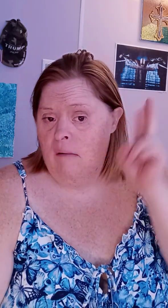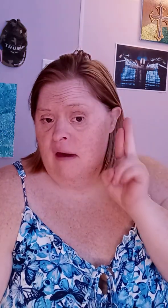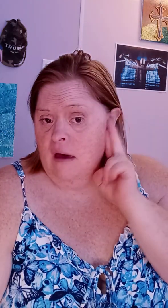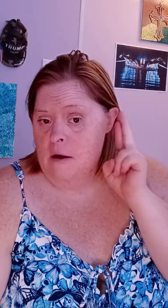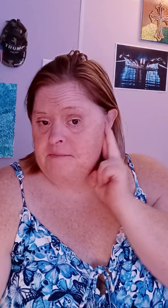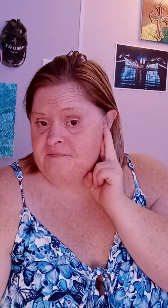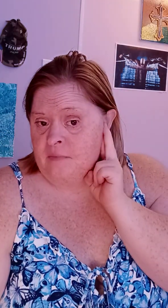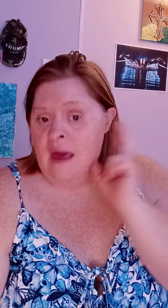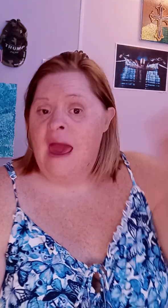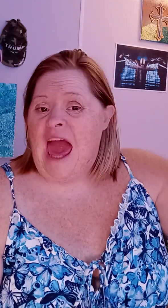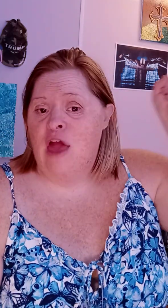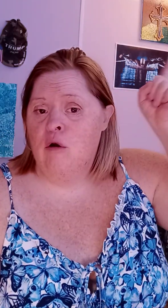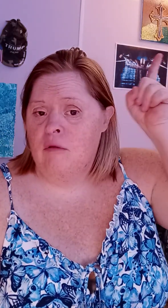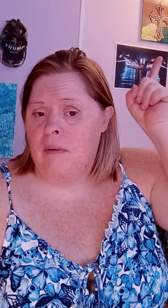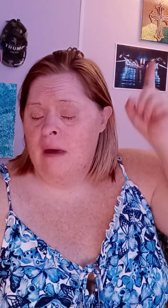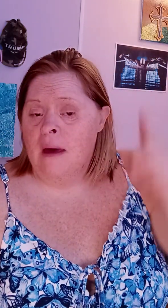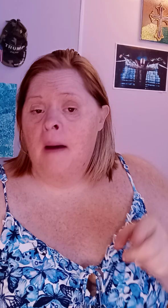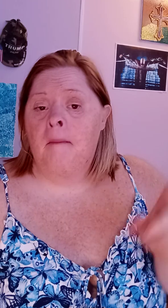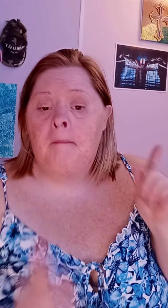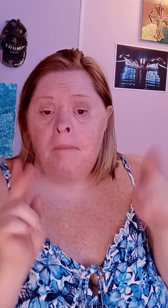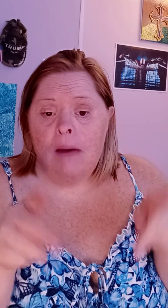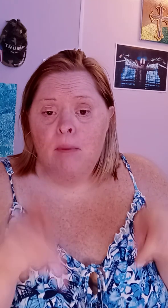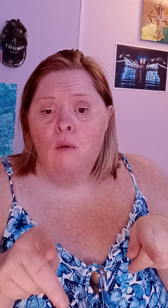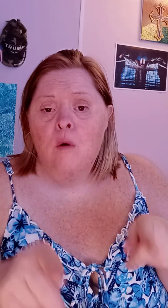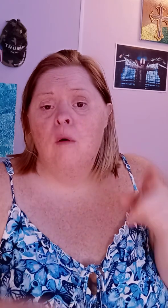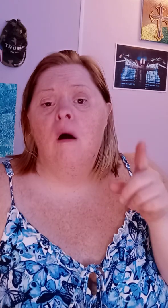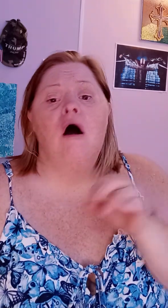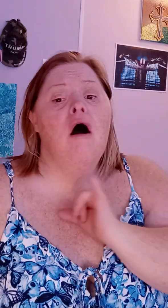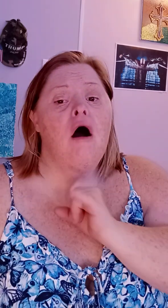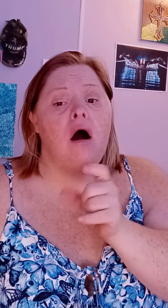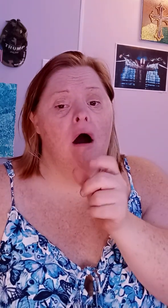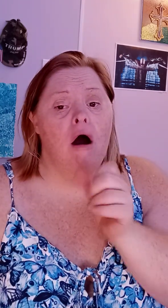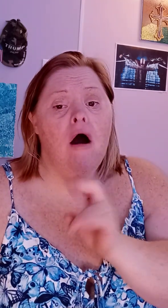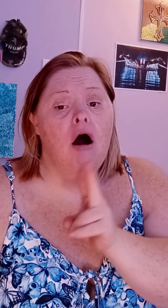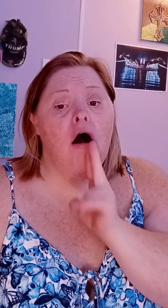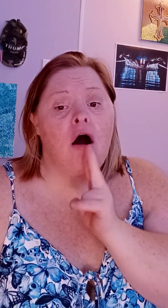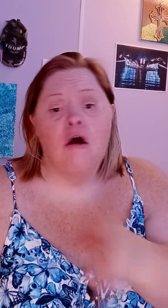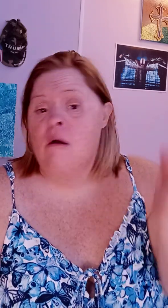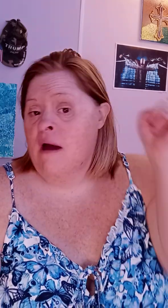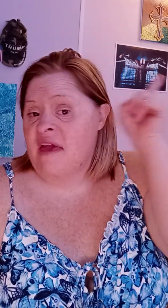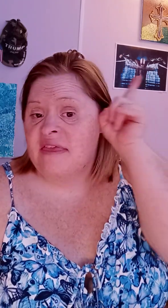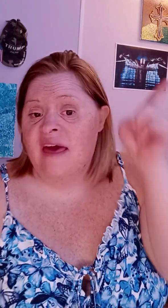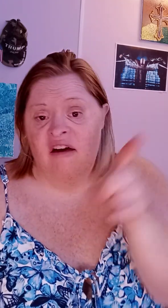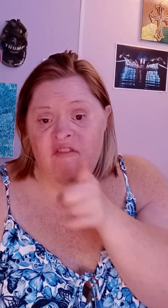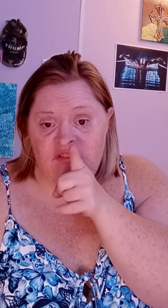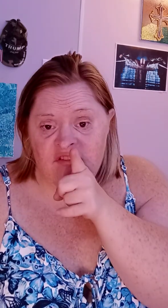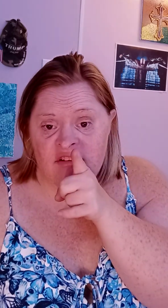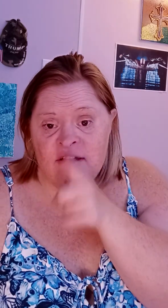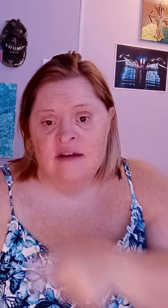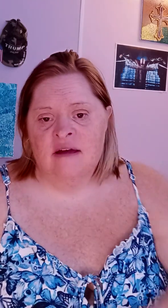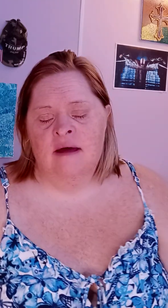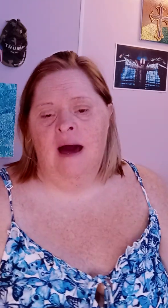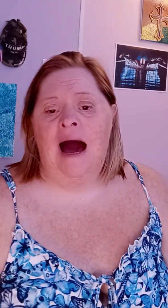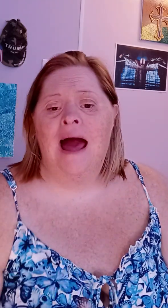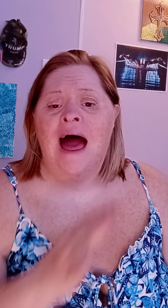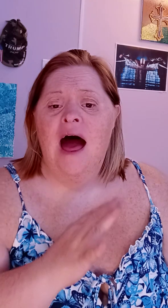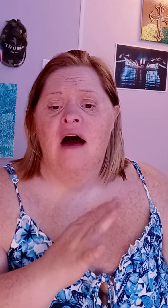hearing, and who's people who are deaf. I